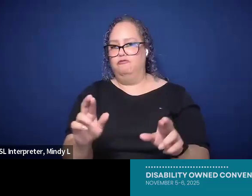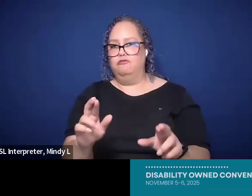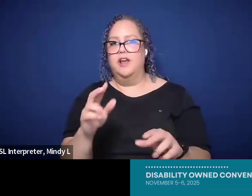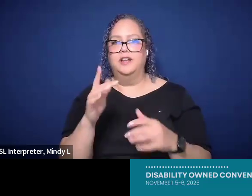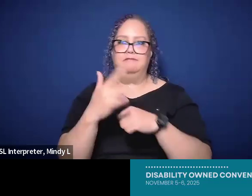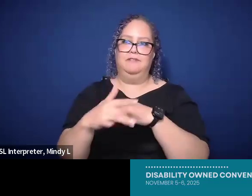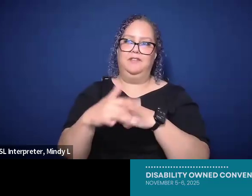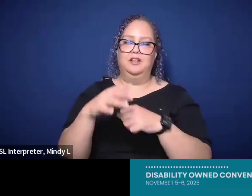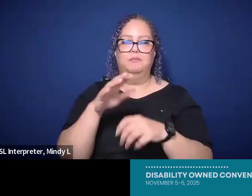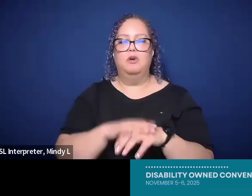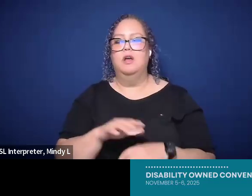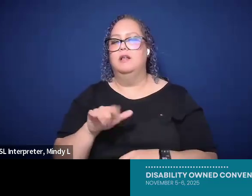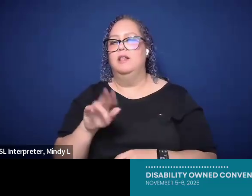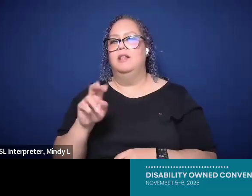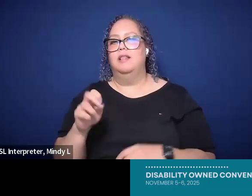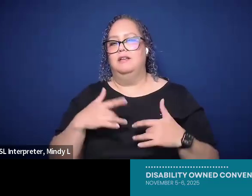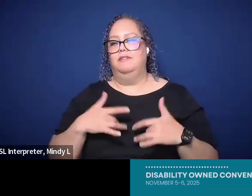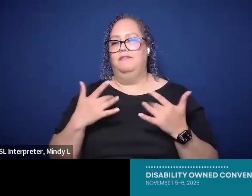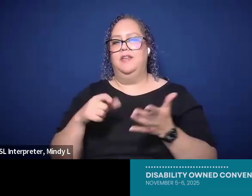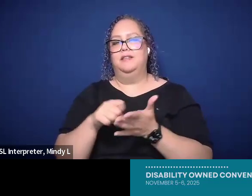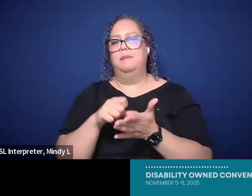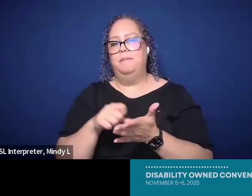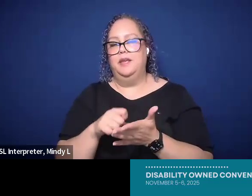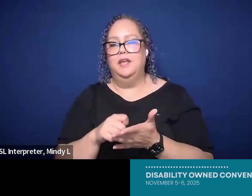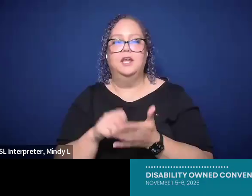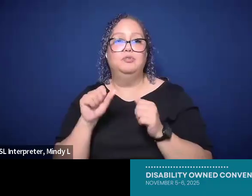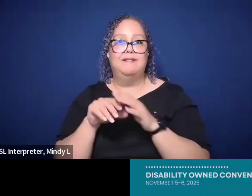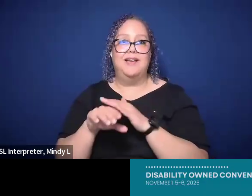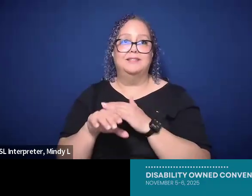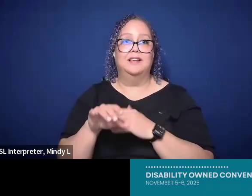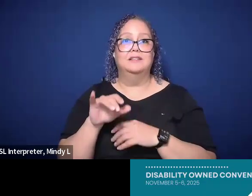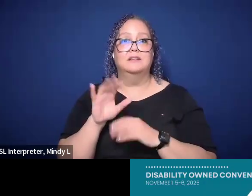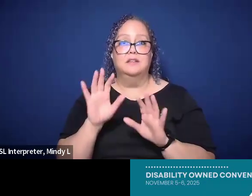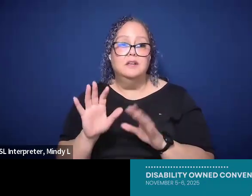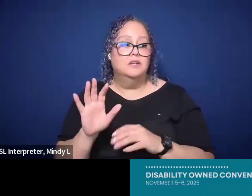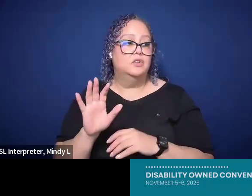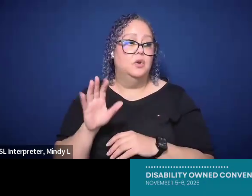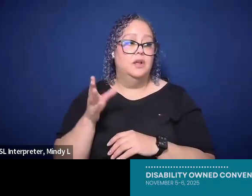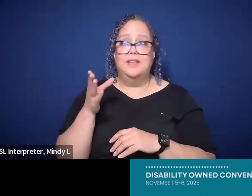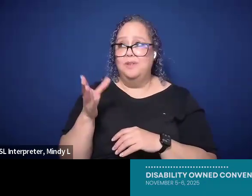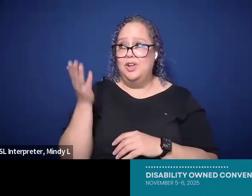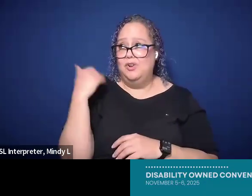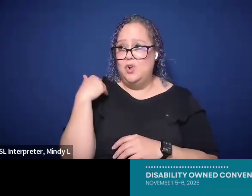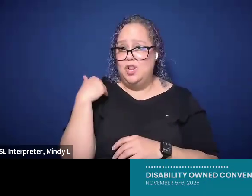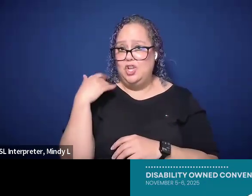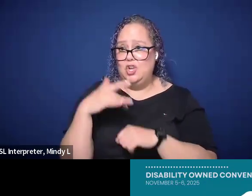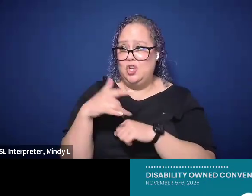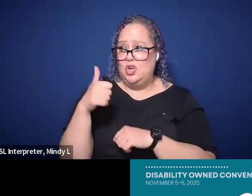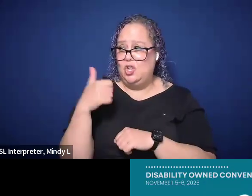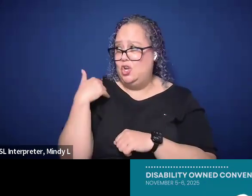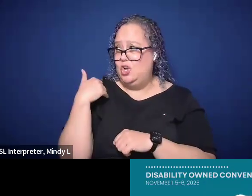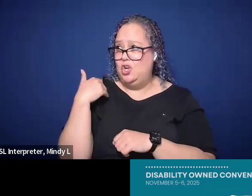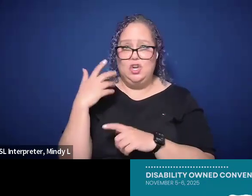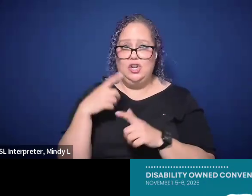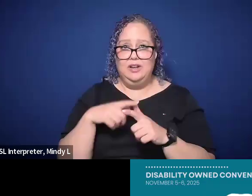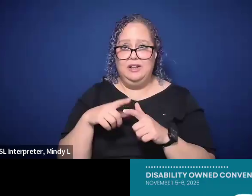access these. If they're not, they will be. They were there earlier and somehow they were disappeared,